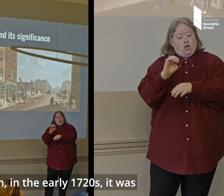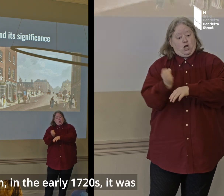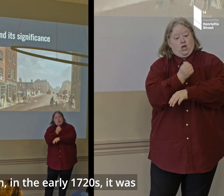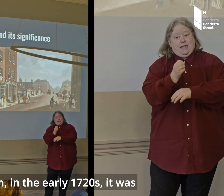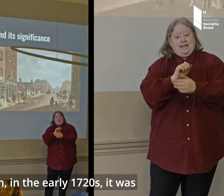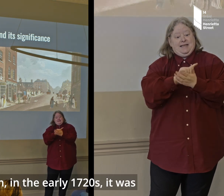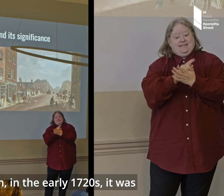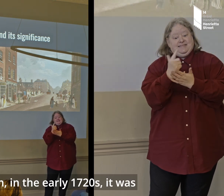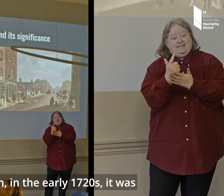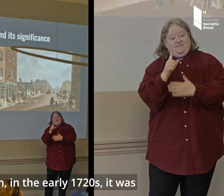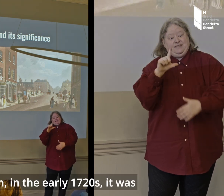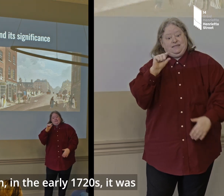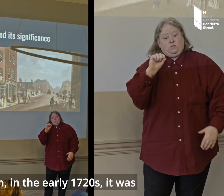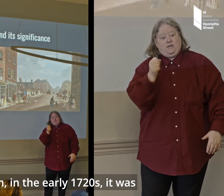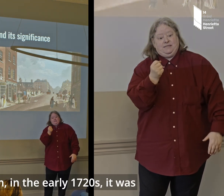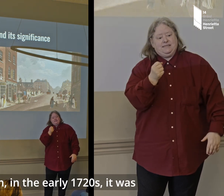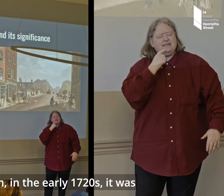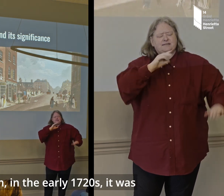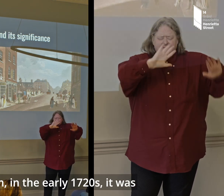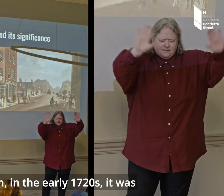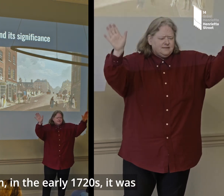But then, in the early